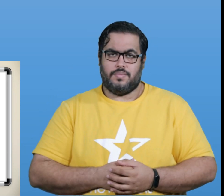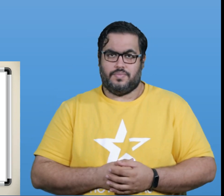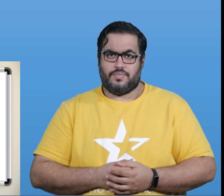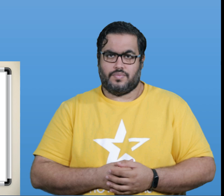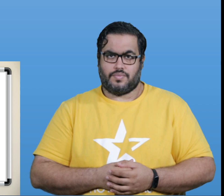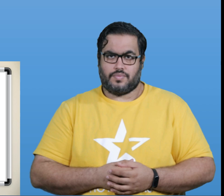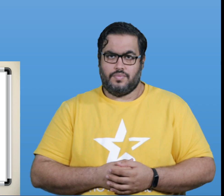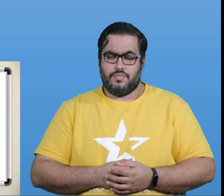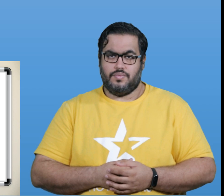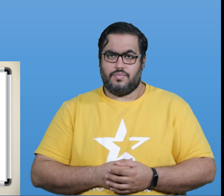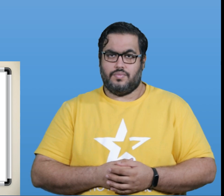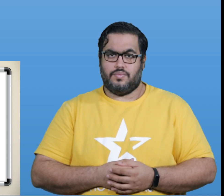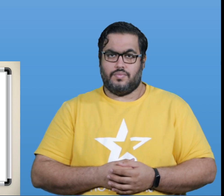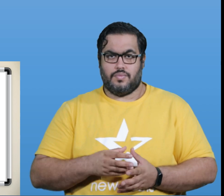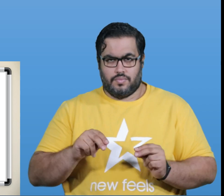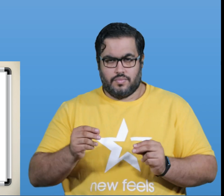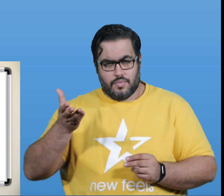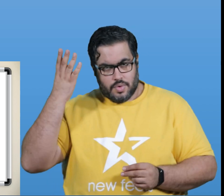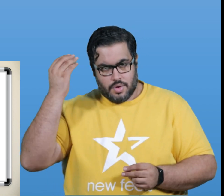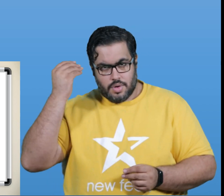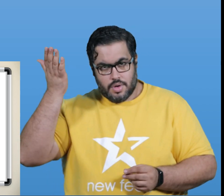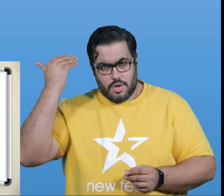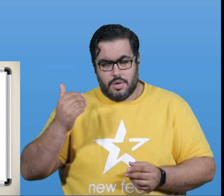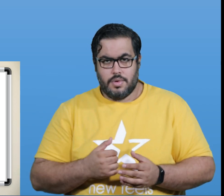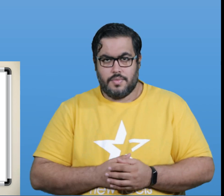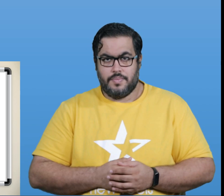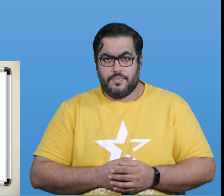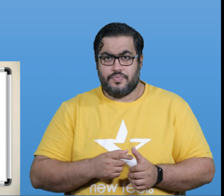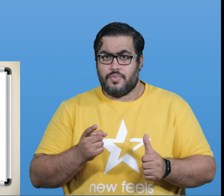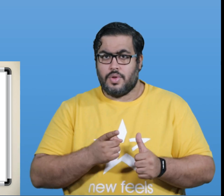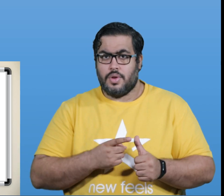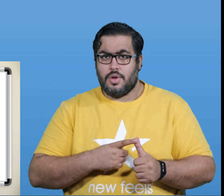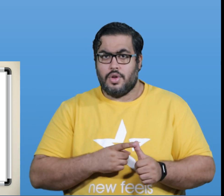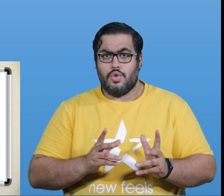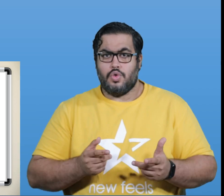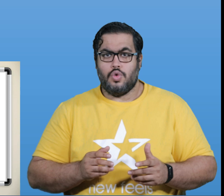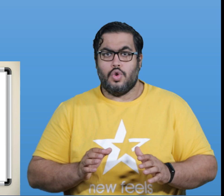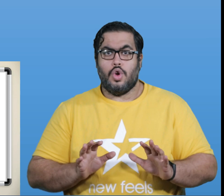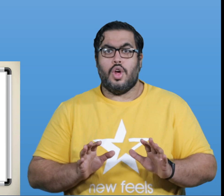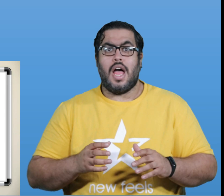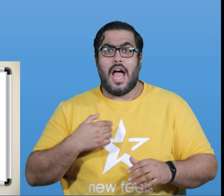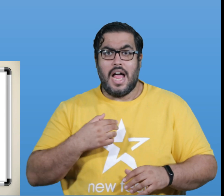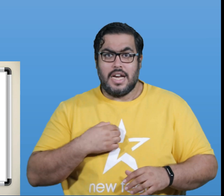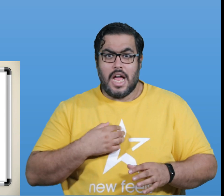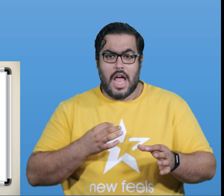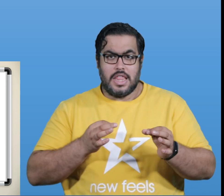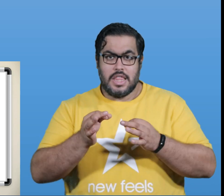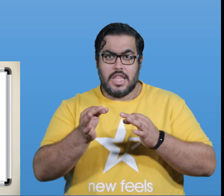main ideas, supporting details, and examples. So we have a descriptive essay as mentioned previously in